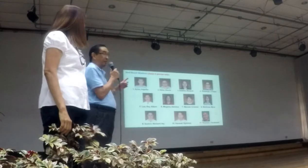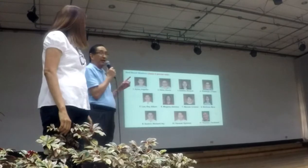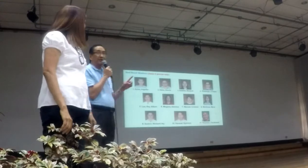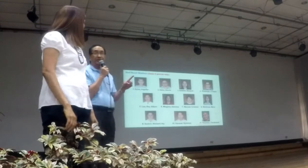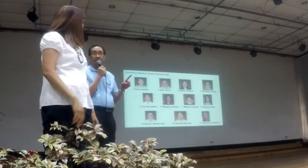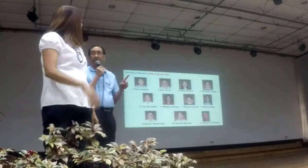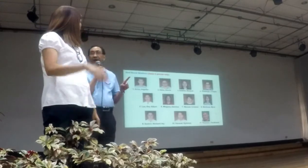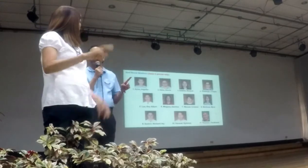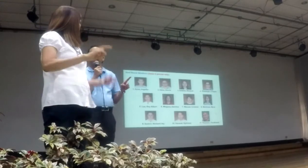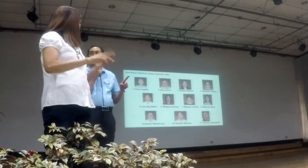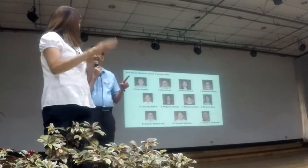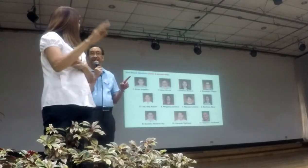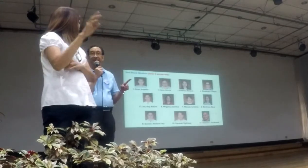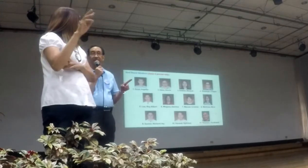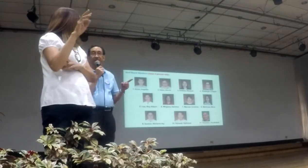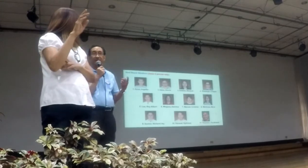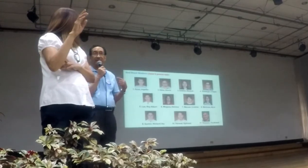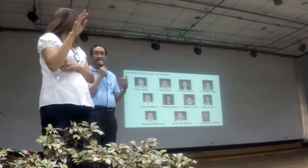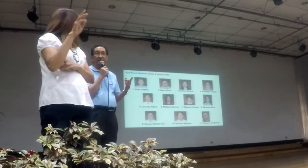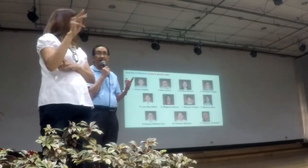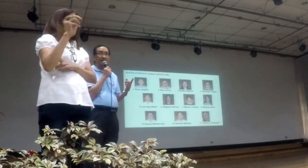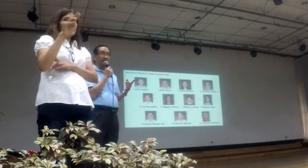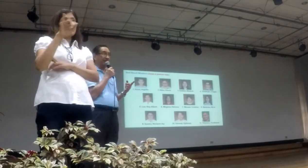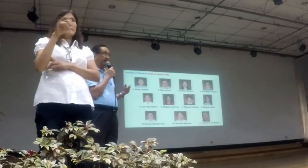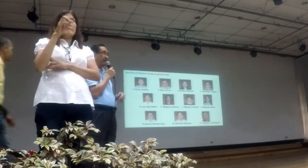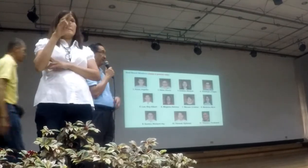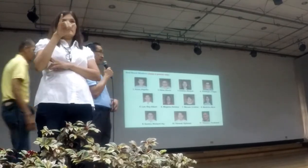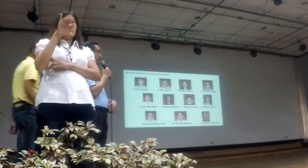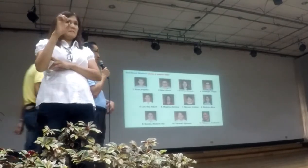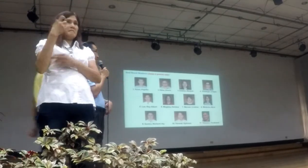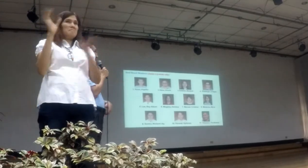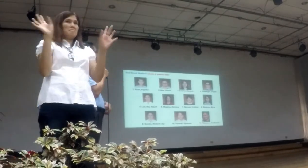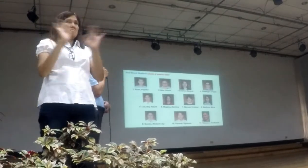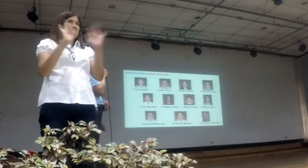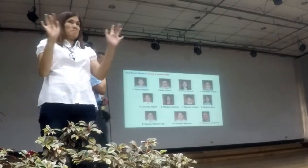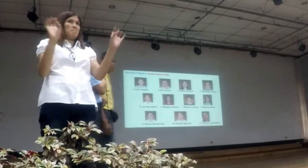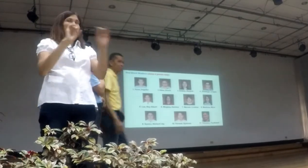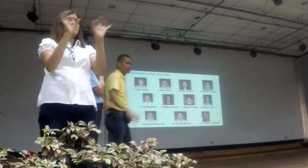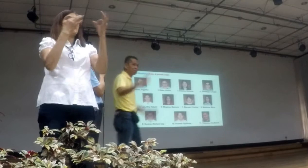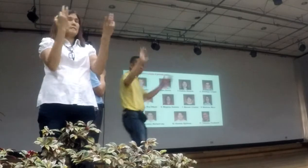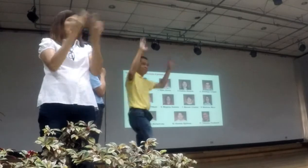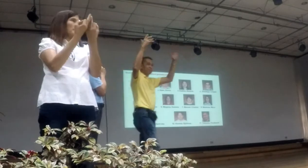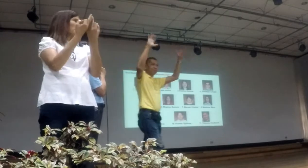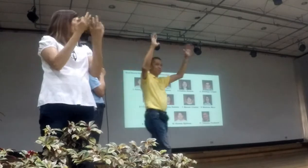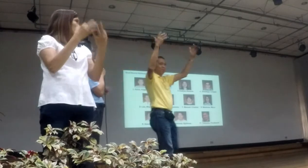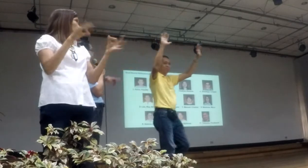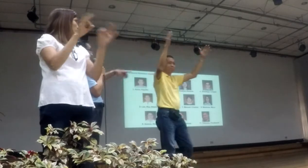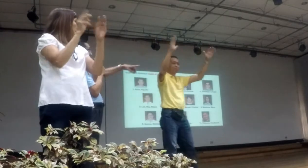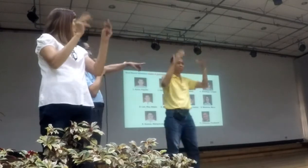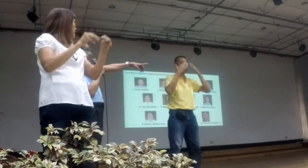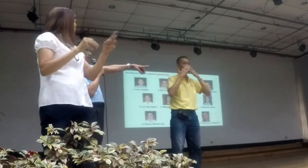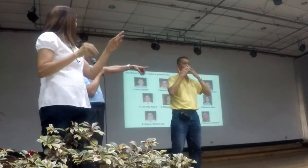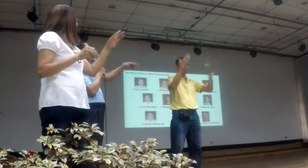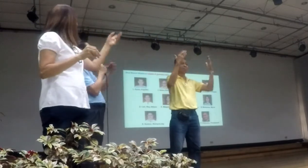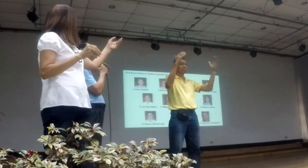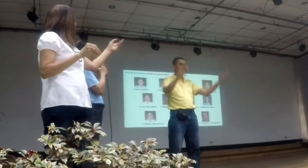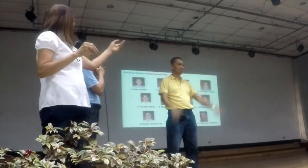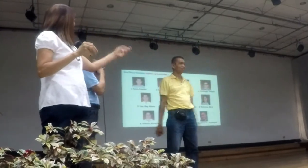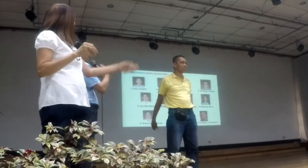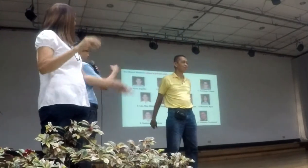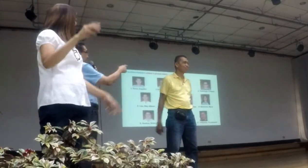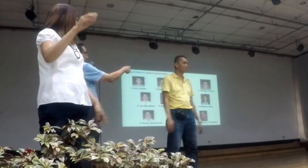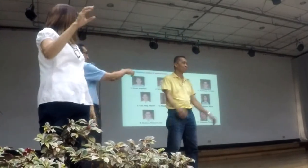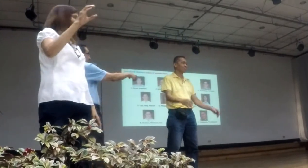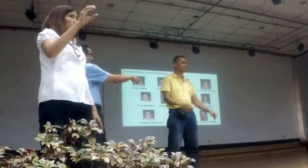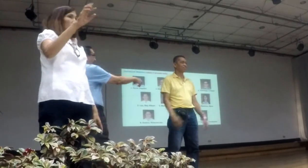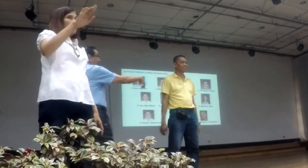Also, Marjorie Bulahan is not here because they have a family event. Next is Crispin Domingo.